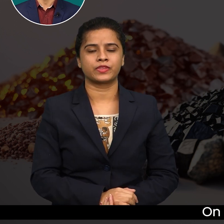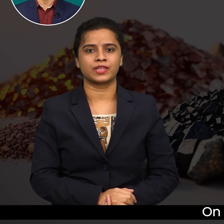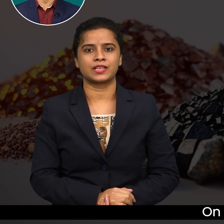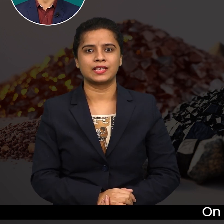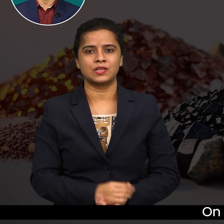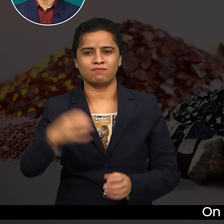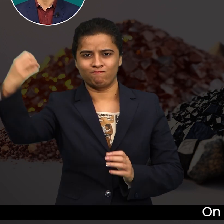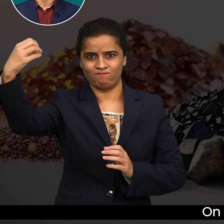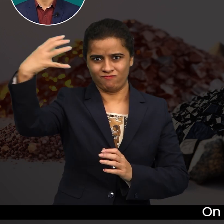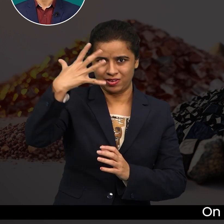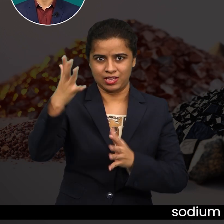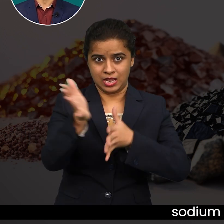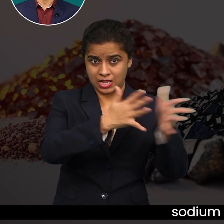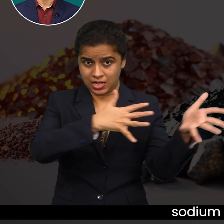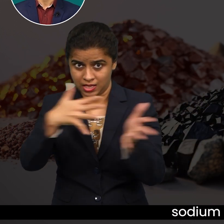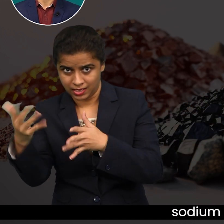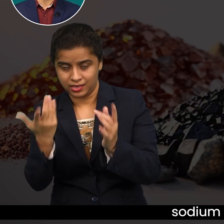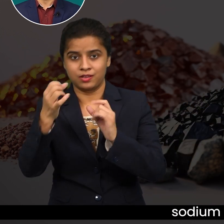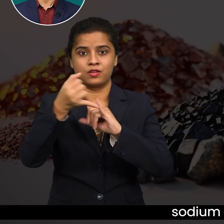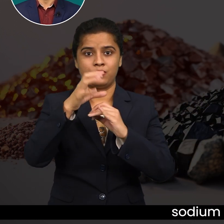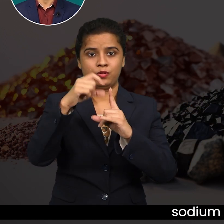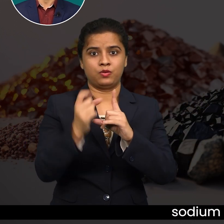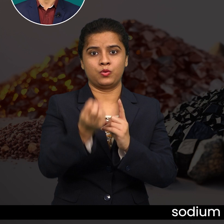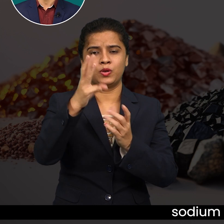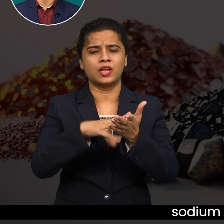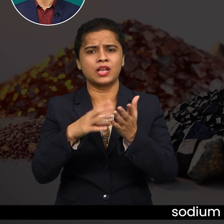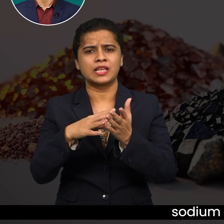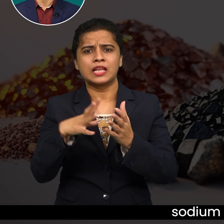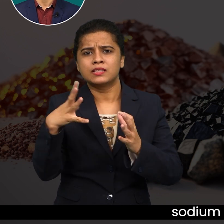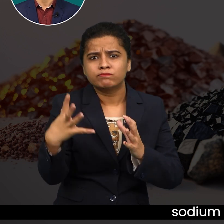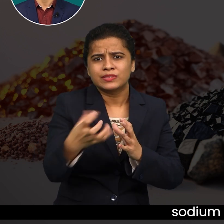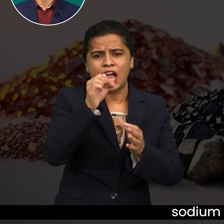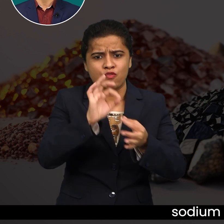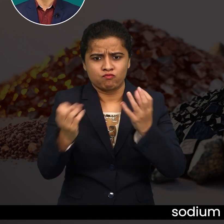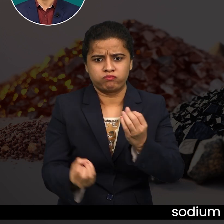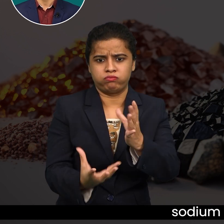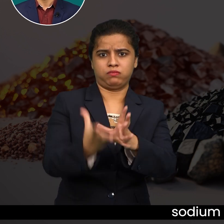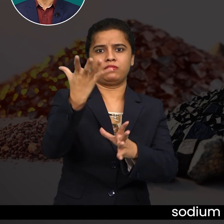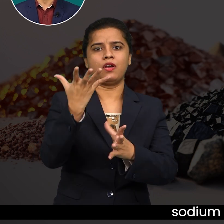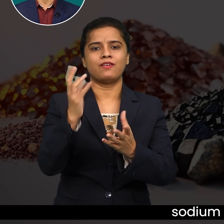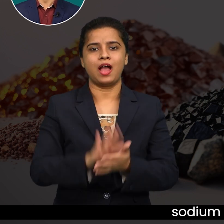On exposure to air, sodium readily catches fire.